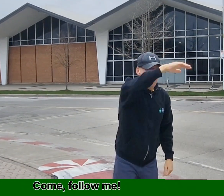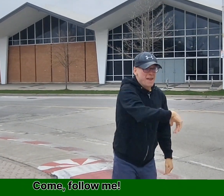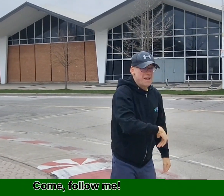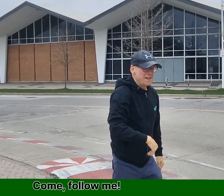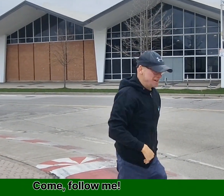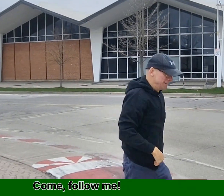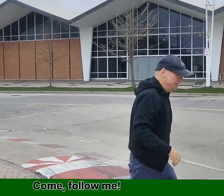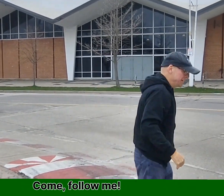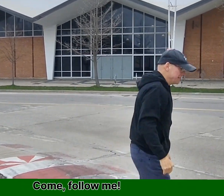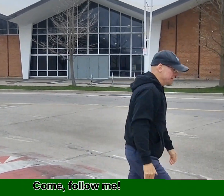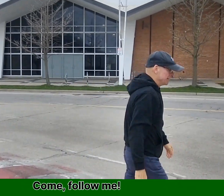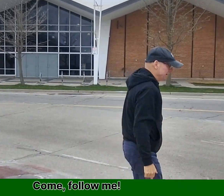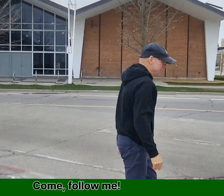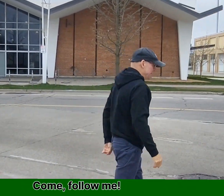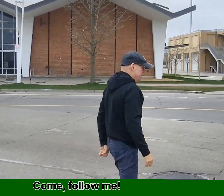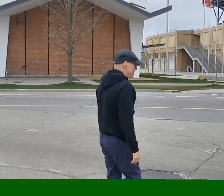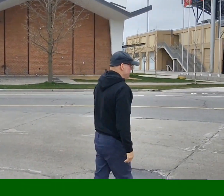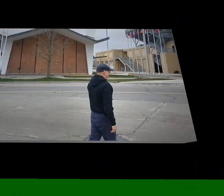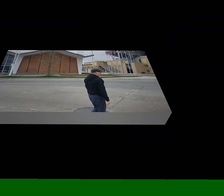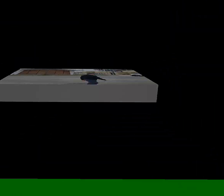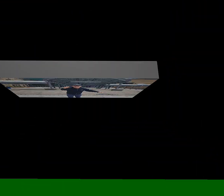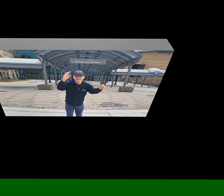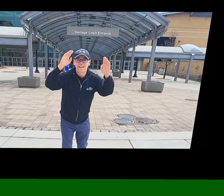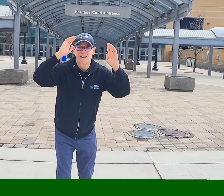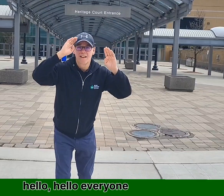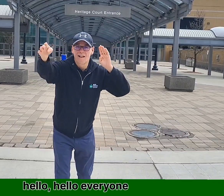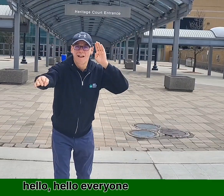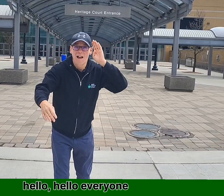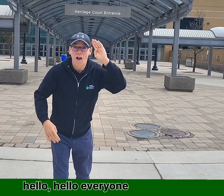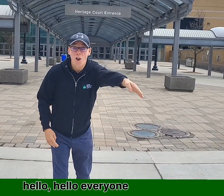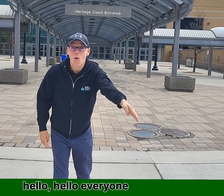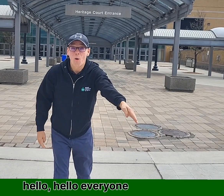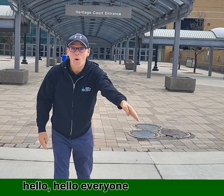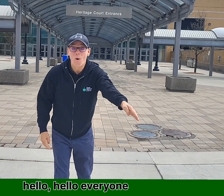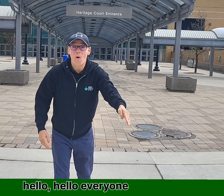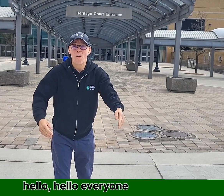Come, follow me. Hello, hello everyone.